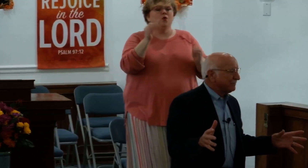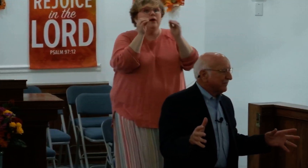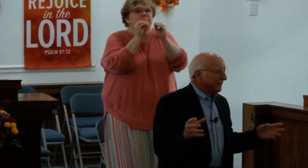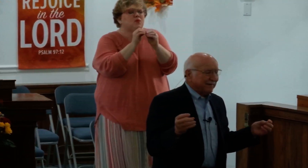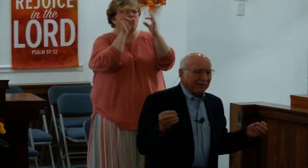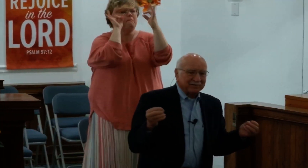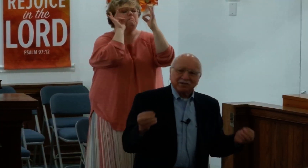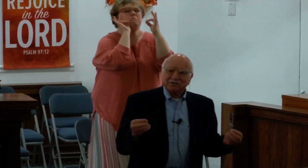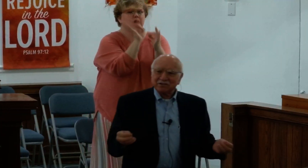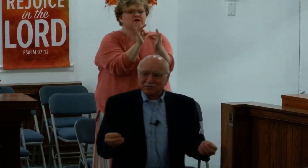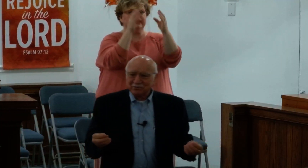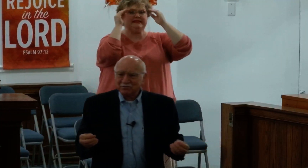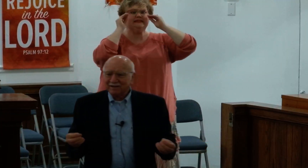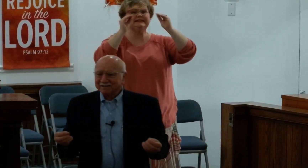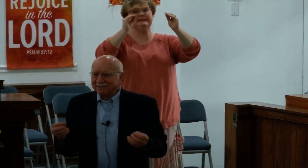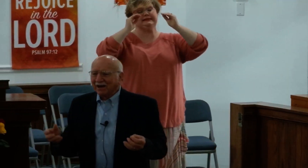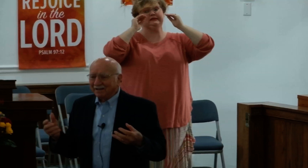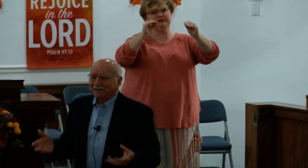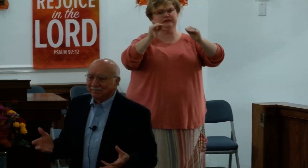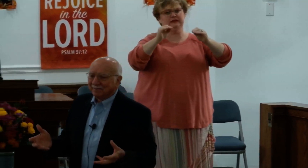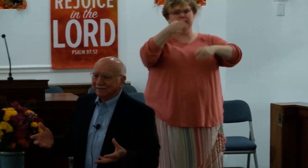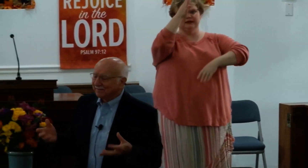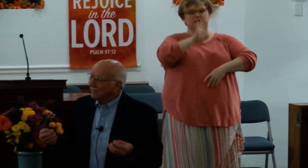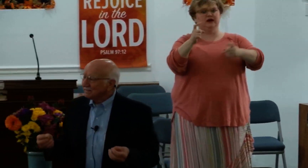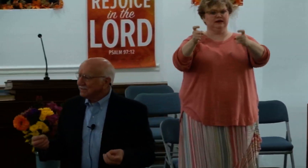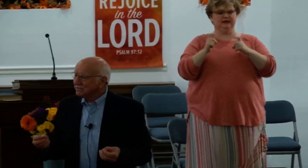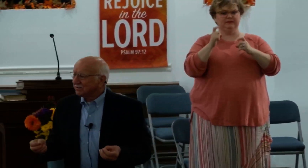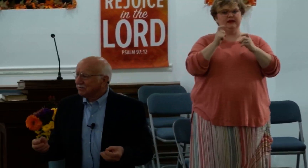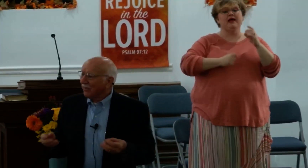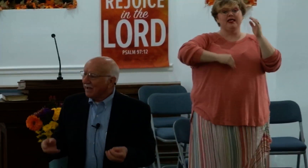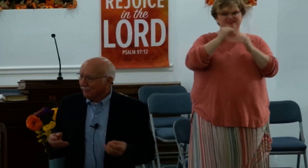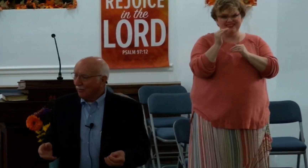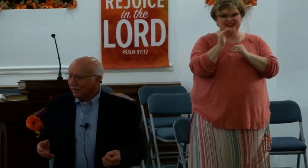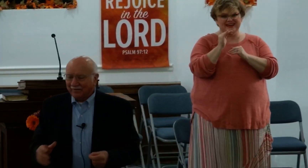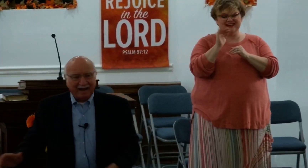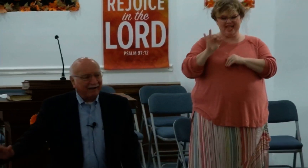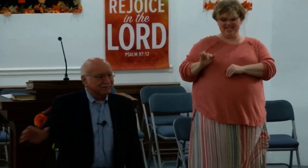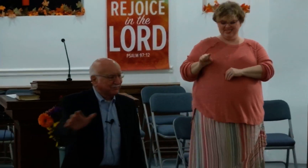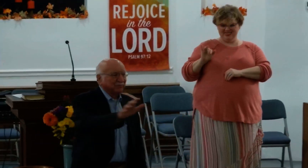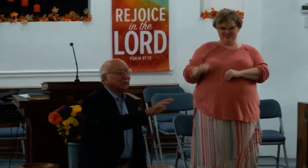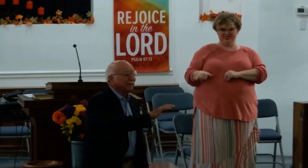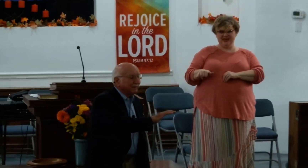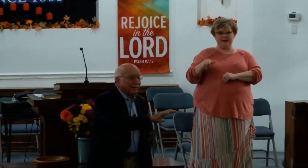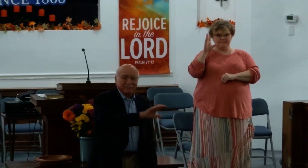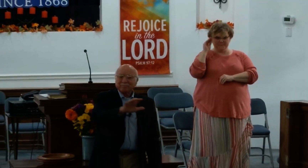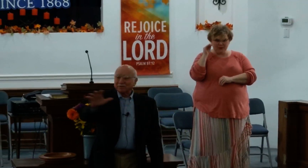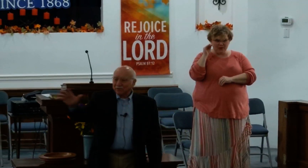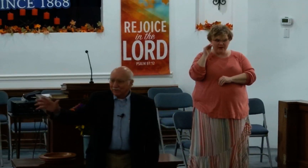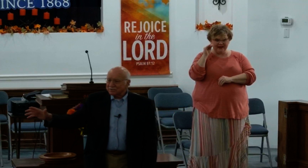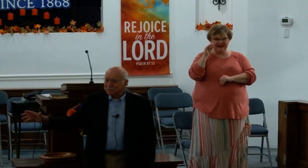What more perfect teaching tool did God give me than that teaching tool that morning to that house full